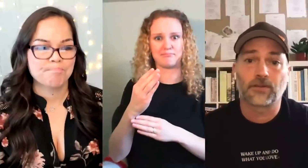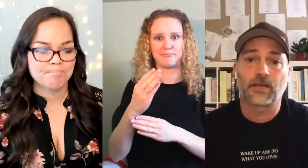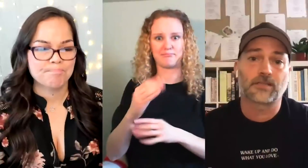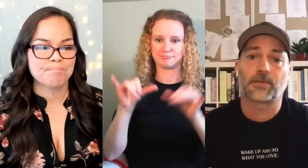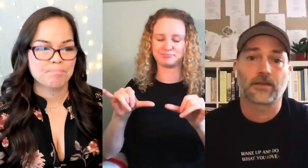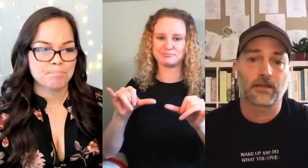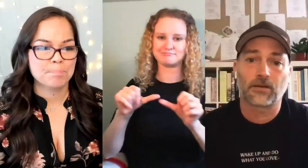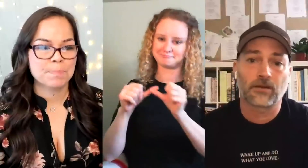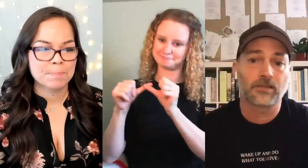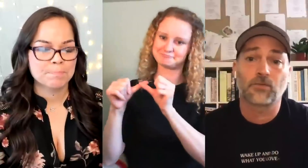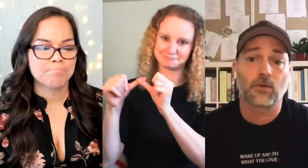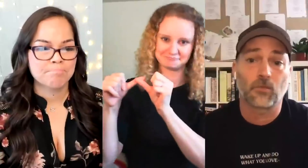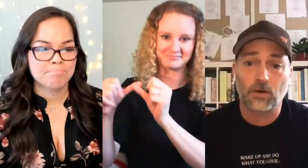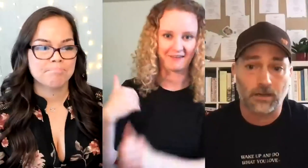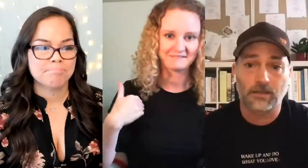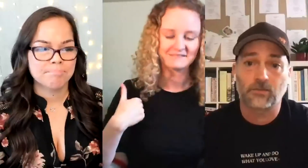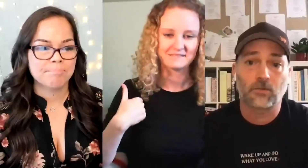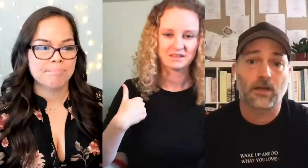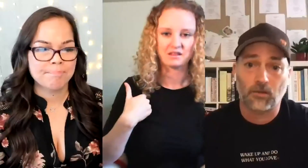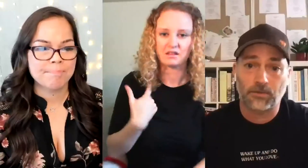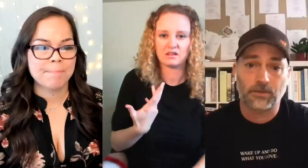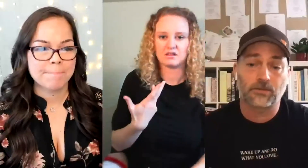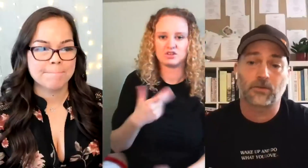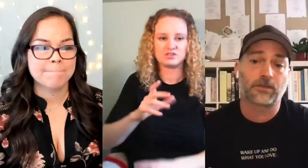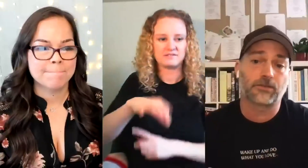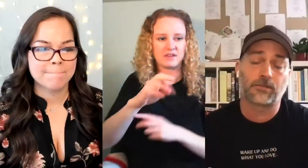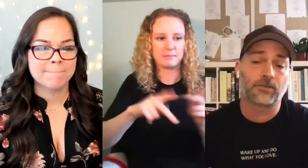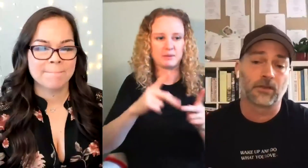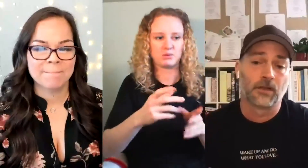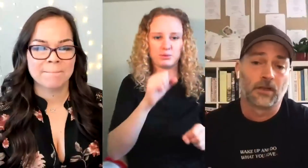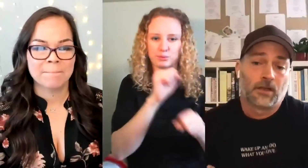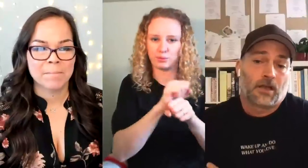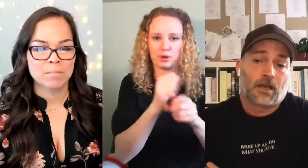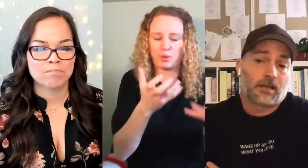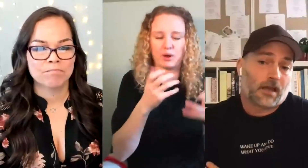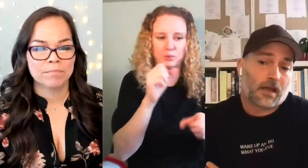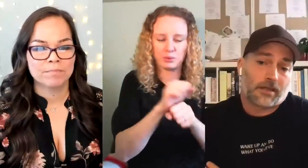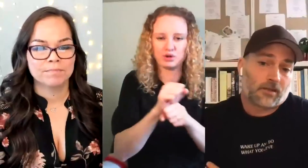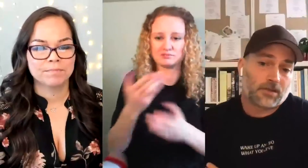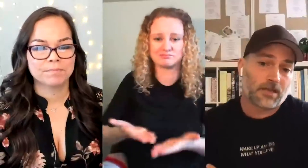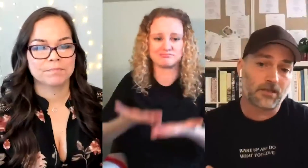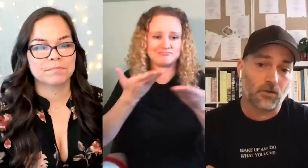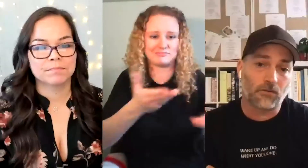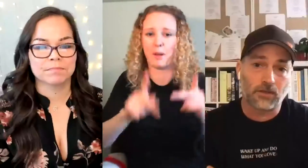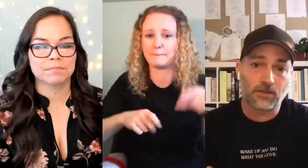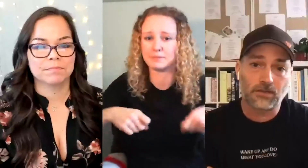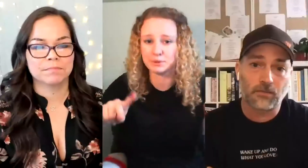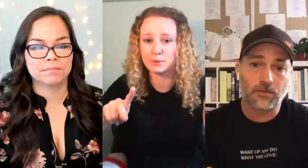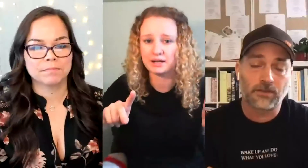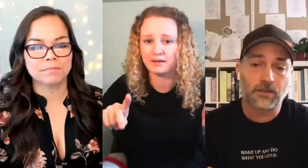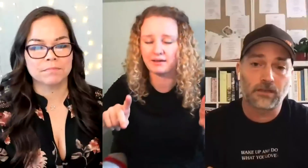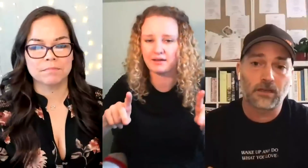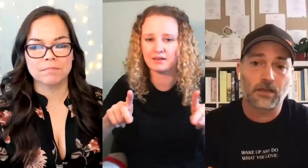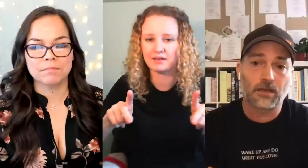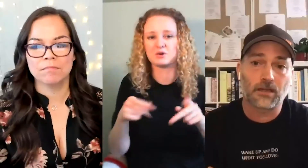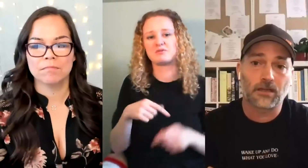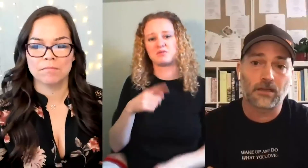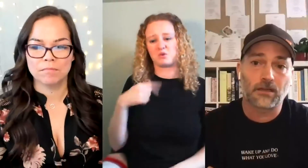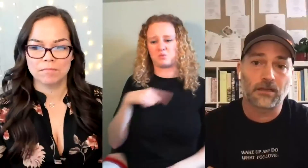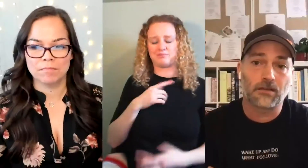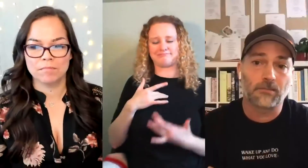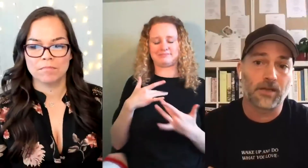looking for the next big thing. They just want to work. They just want to help. They just want to contribute. And I think we tend to overlook some of